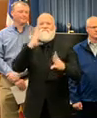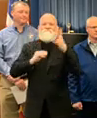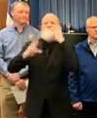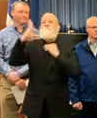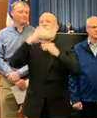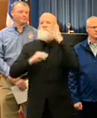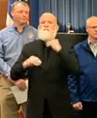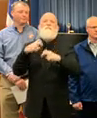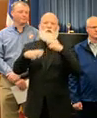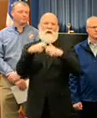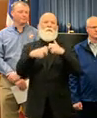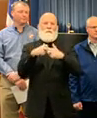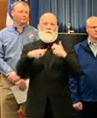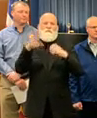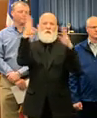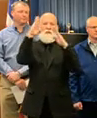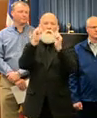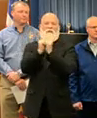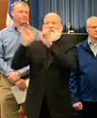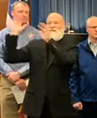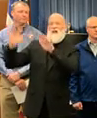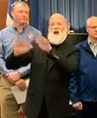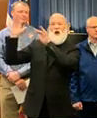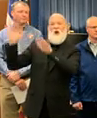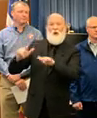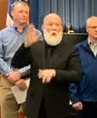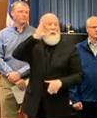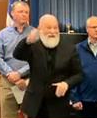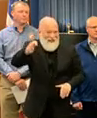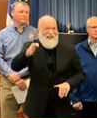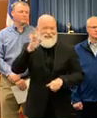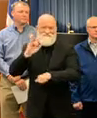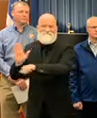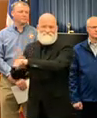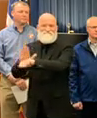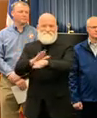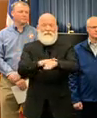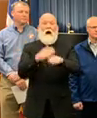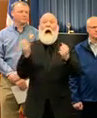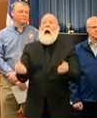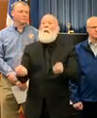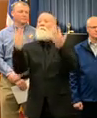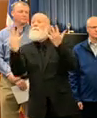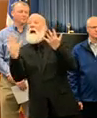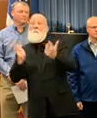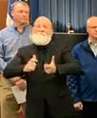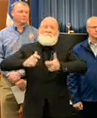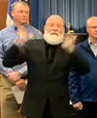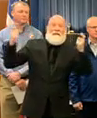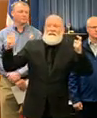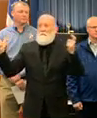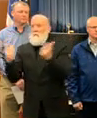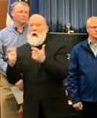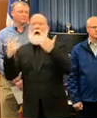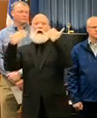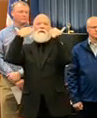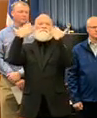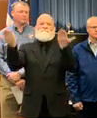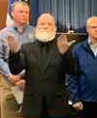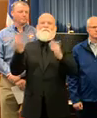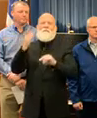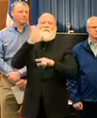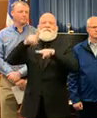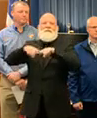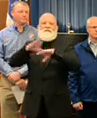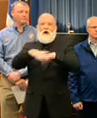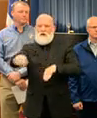we can't overemphasize the point that everyone needs to watch the weather, pay attention to the weather, and stay home if